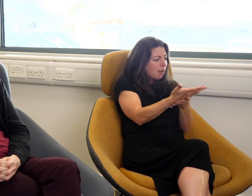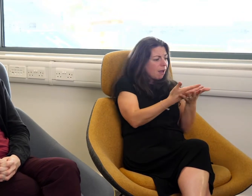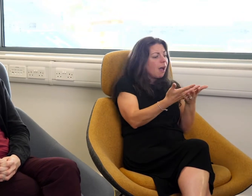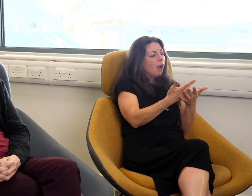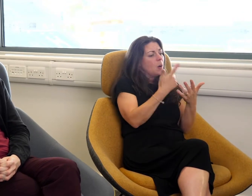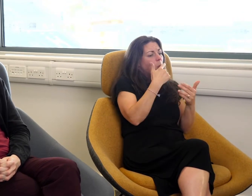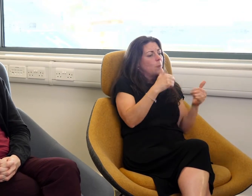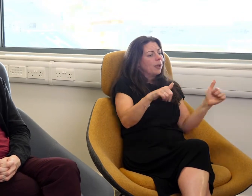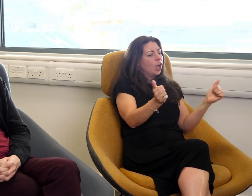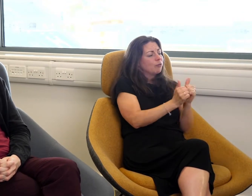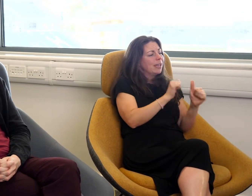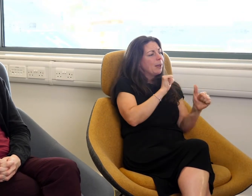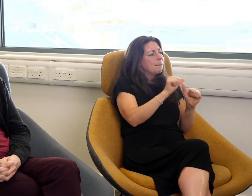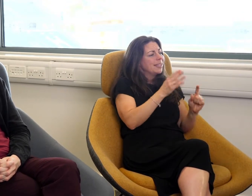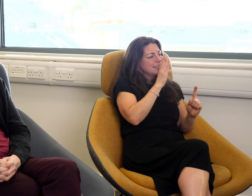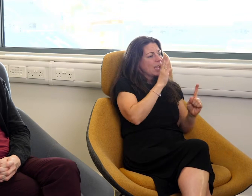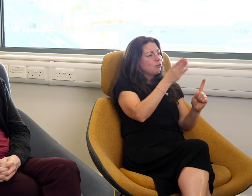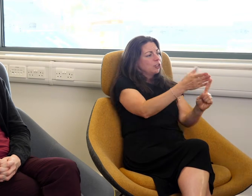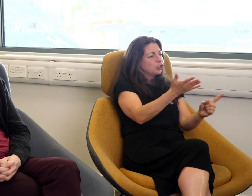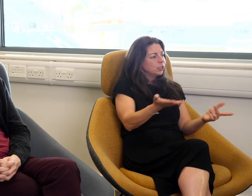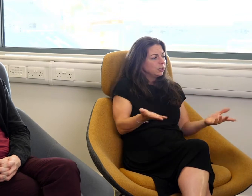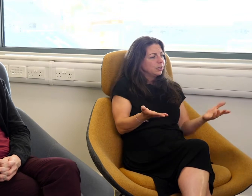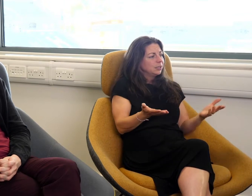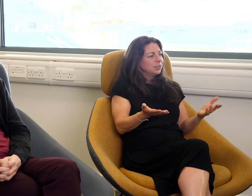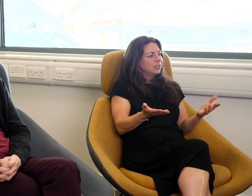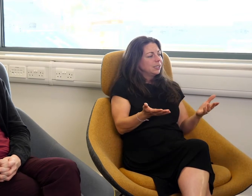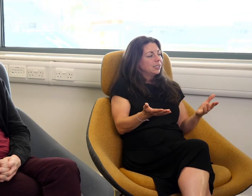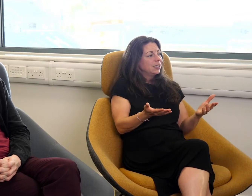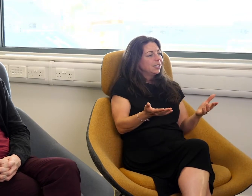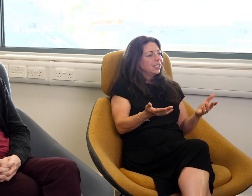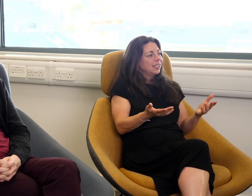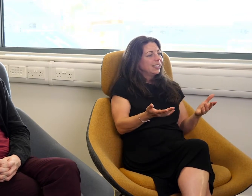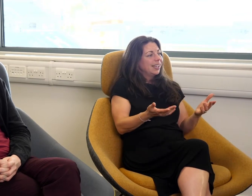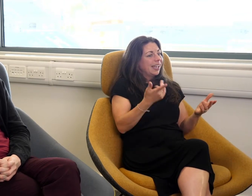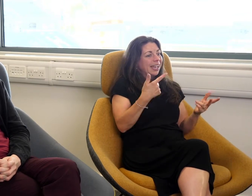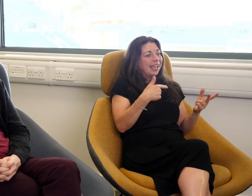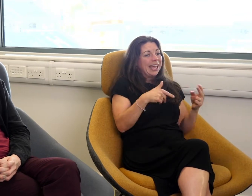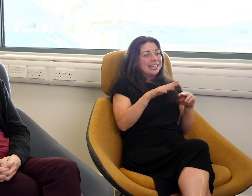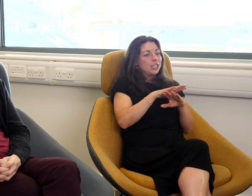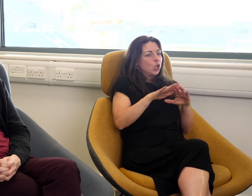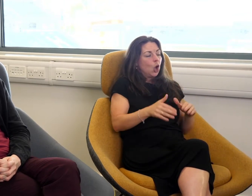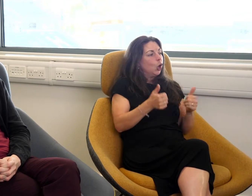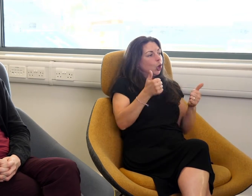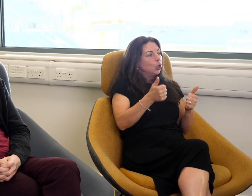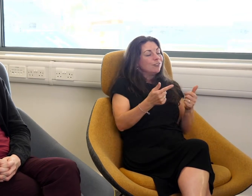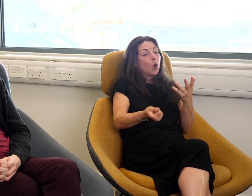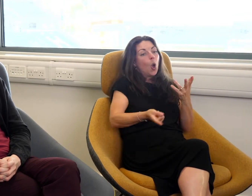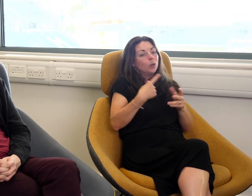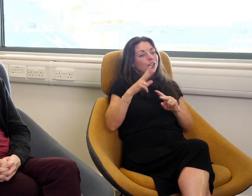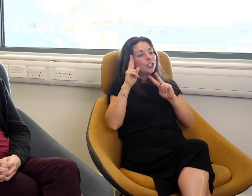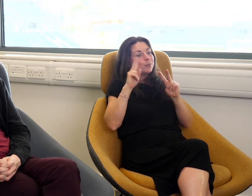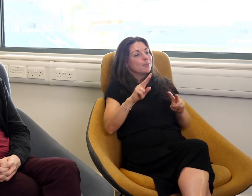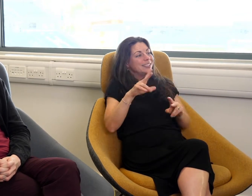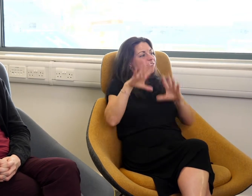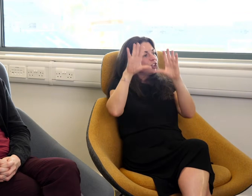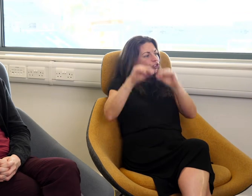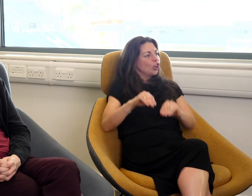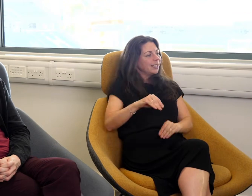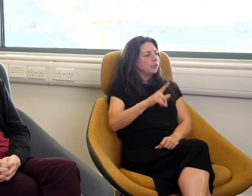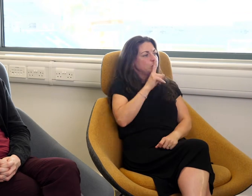is. It's not always the best approach to totally shut out alternative perspectives. Sometimes you'd rather hear them, and then